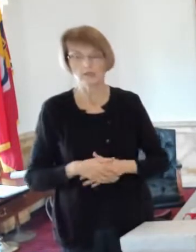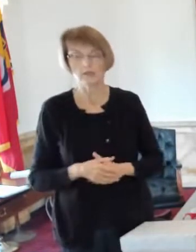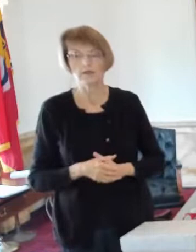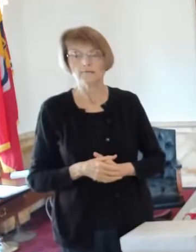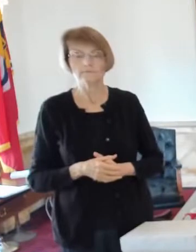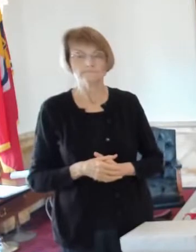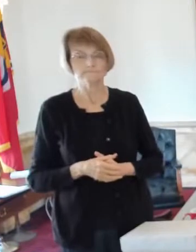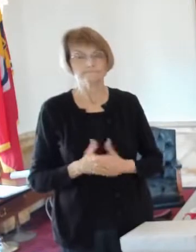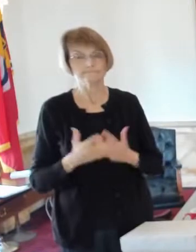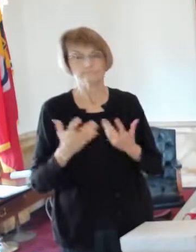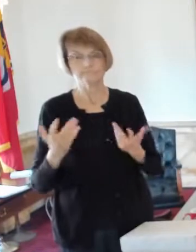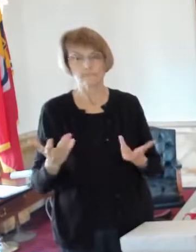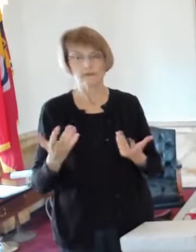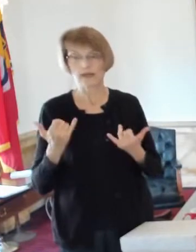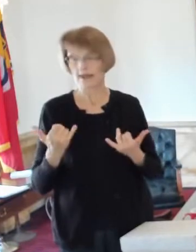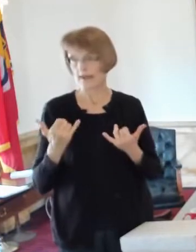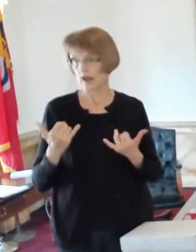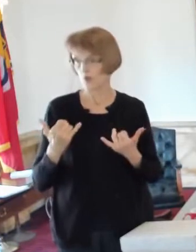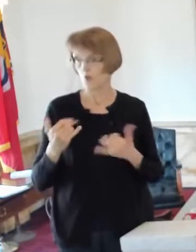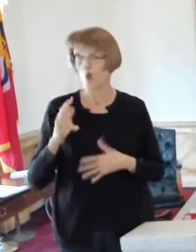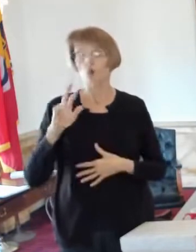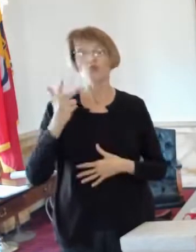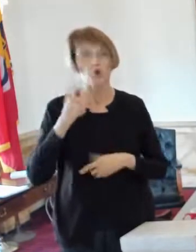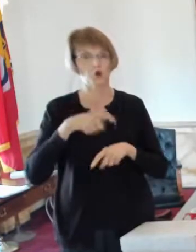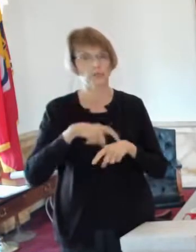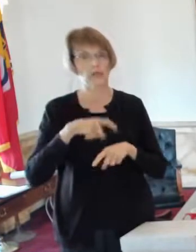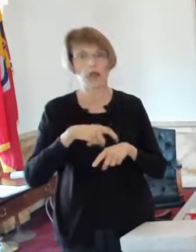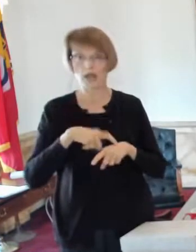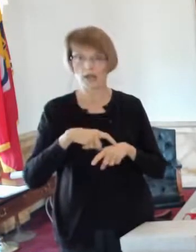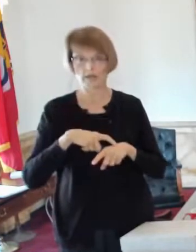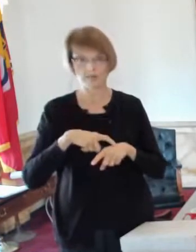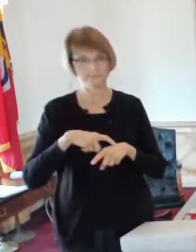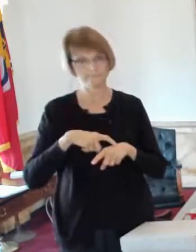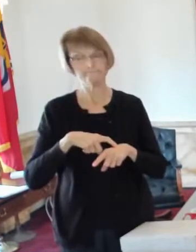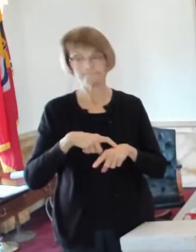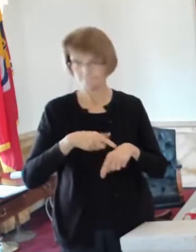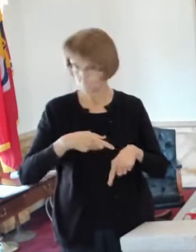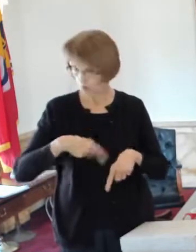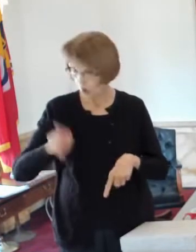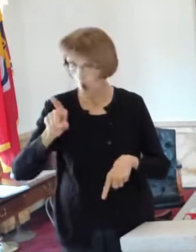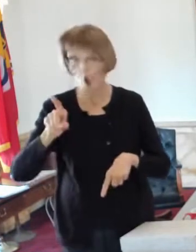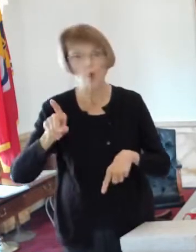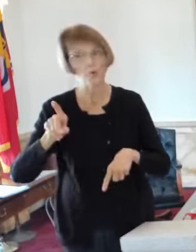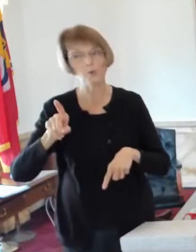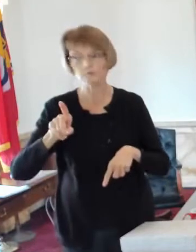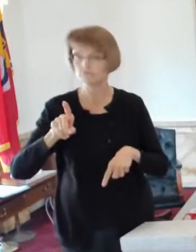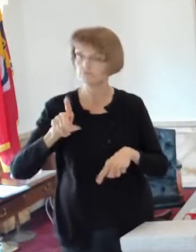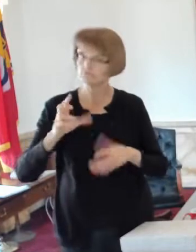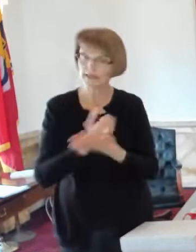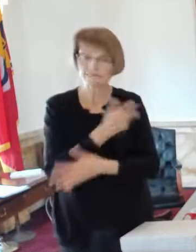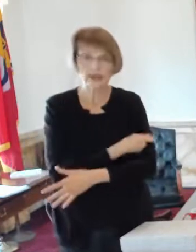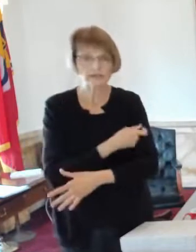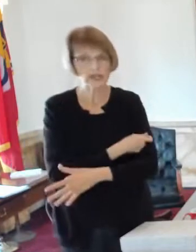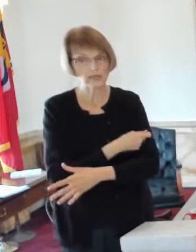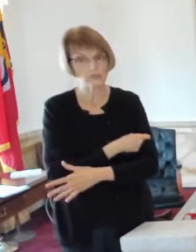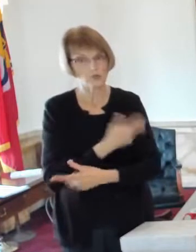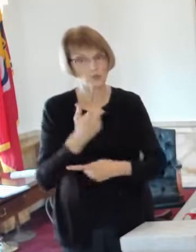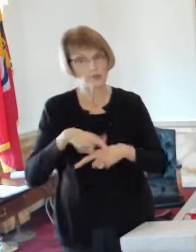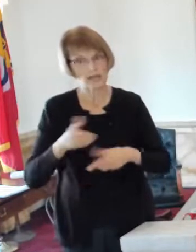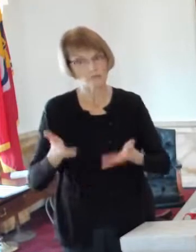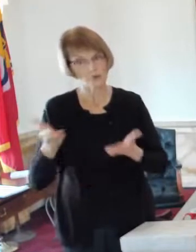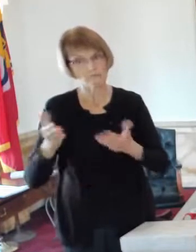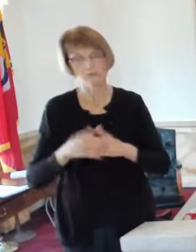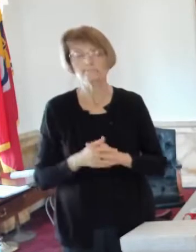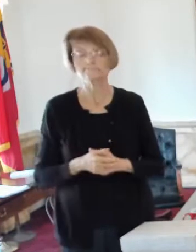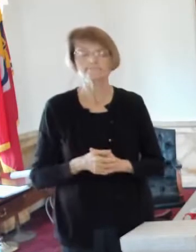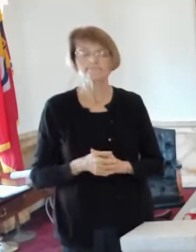We've given them, this will now be the third opportunity to just go and get vaccinated, and we hope that everyone does, because